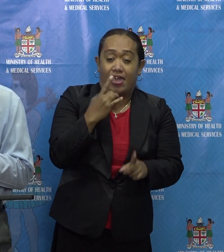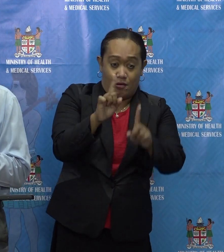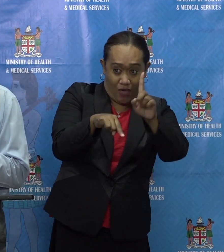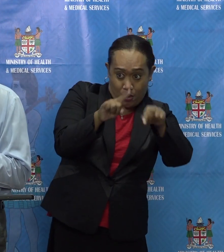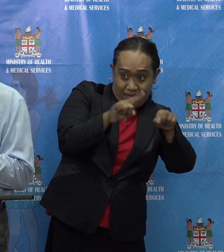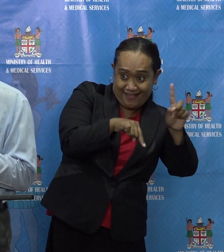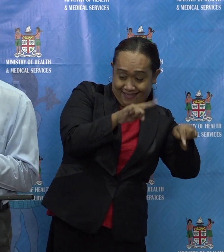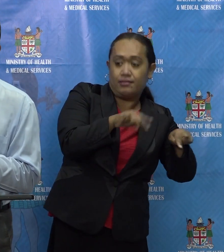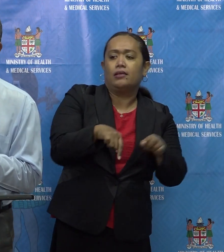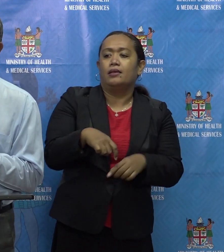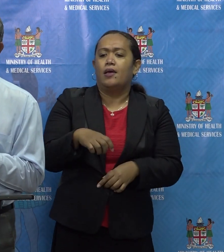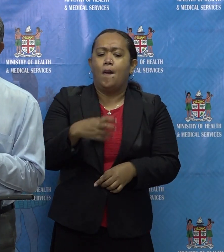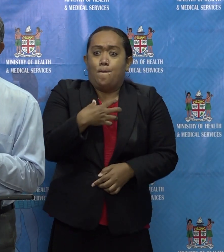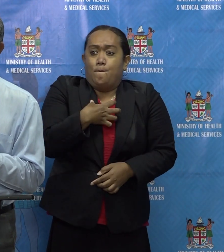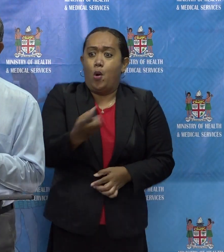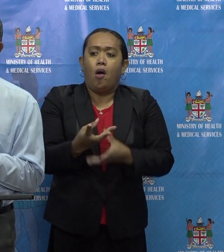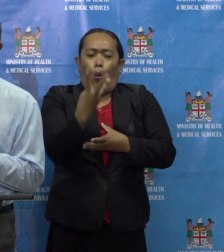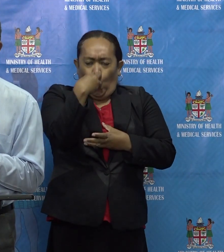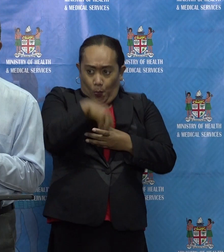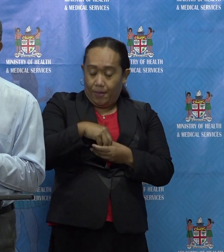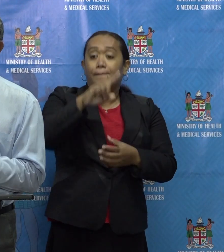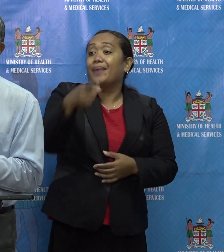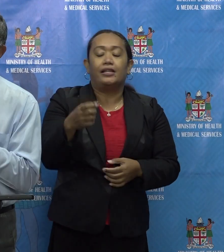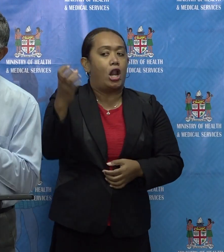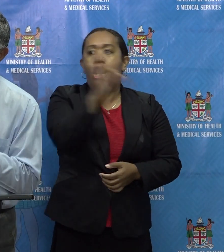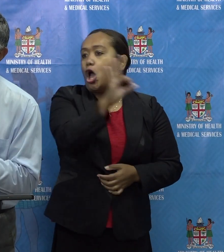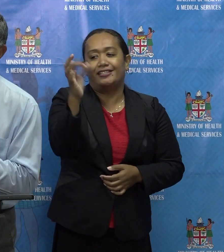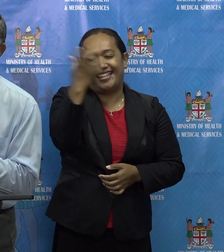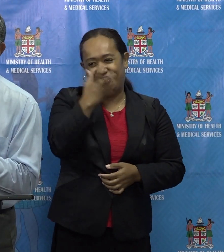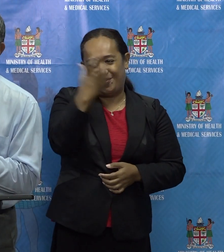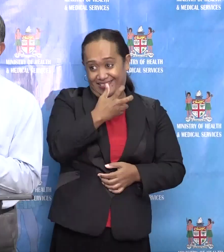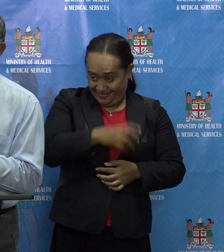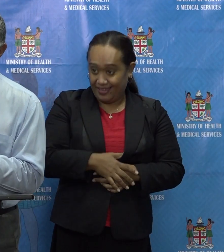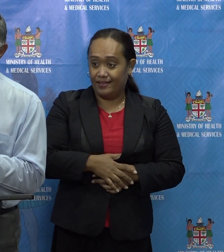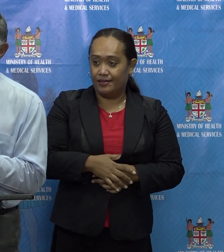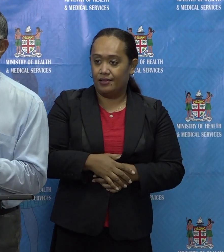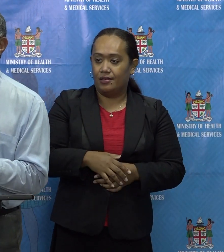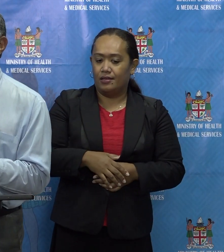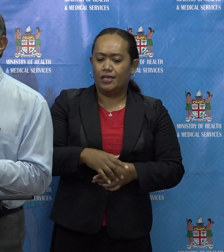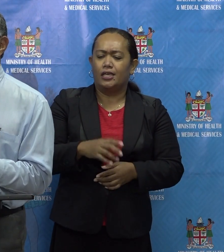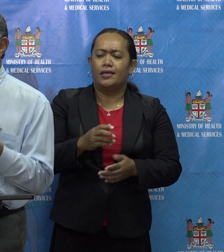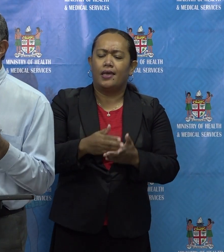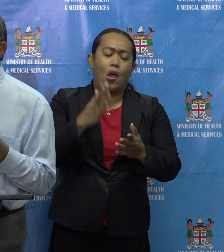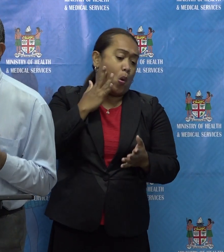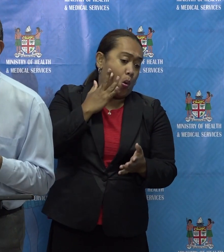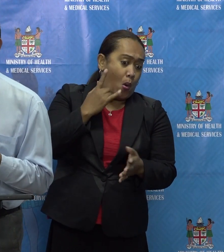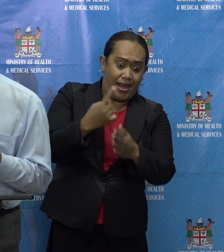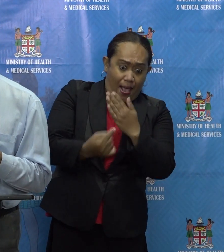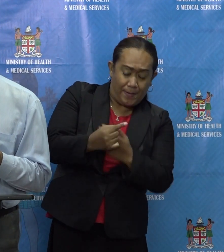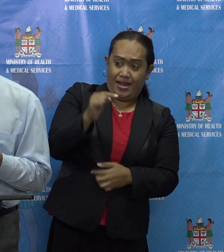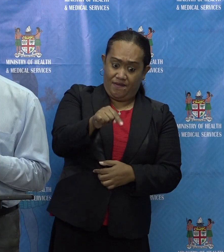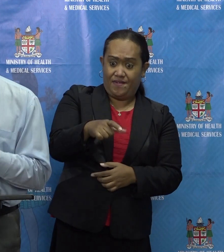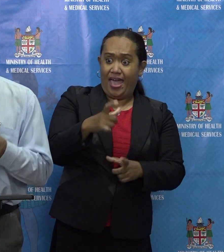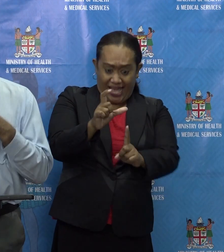But not more dangerous. Okay. What you're seeing in India Usually, if there's only a few